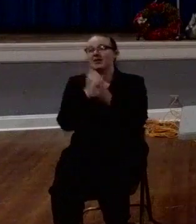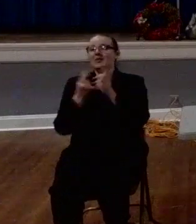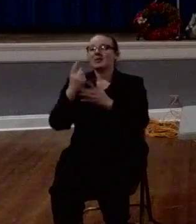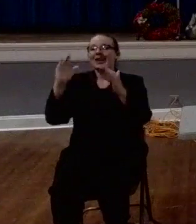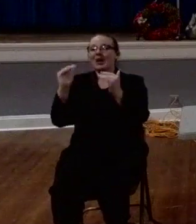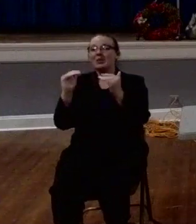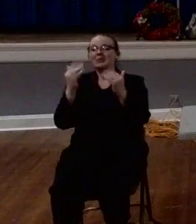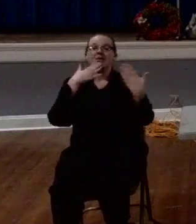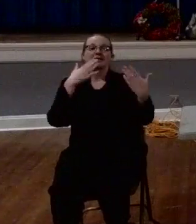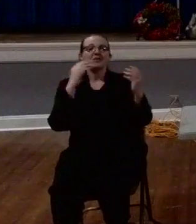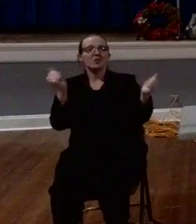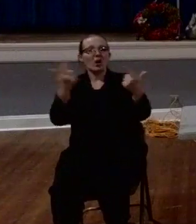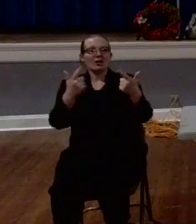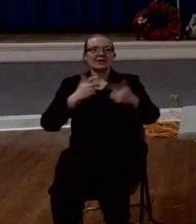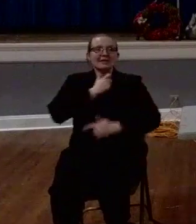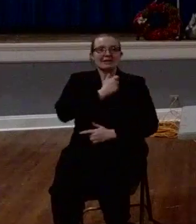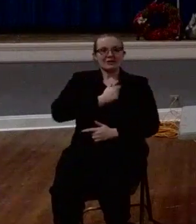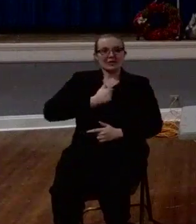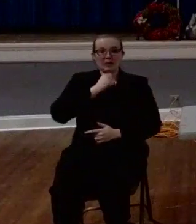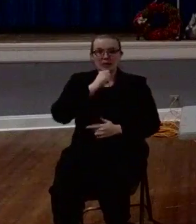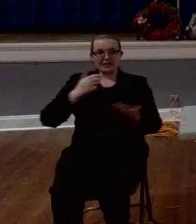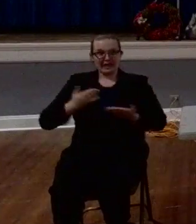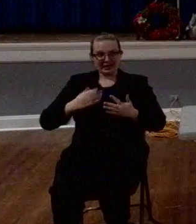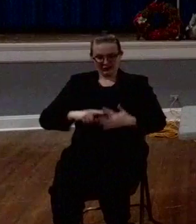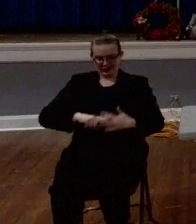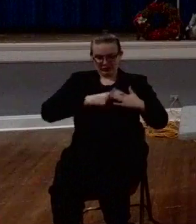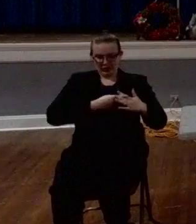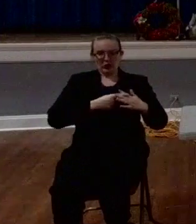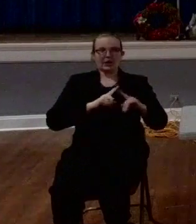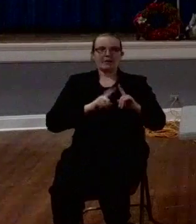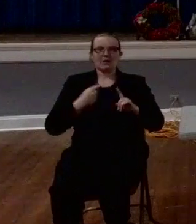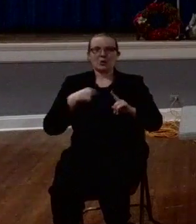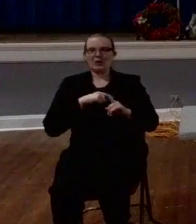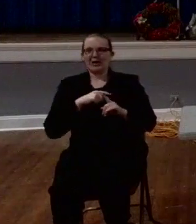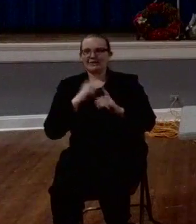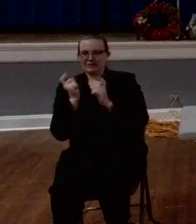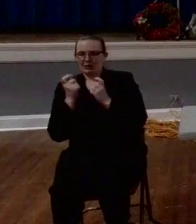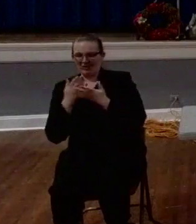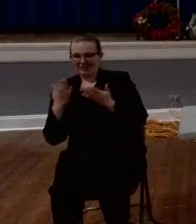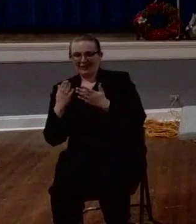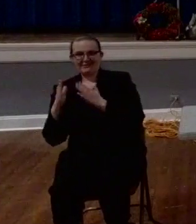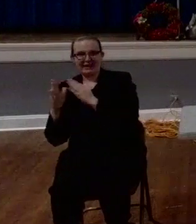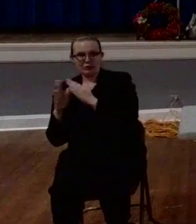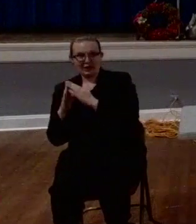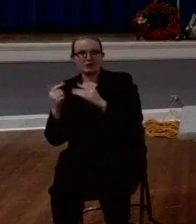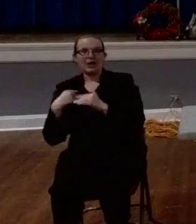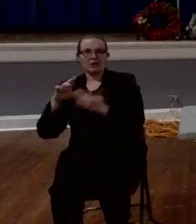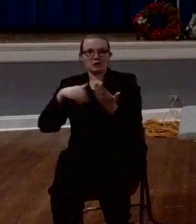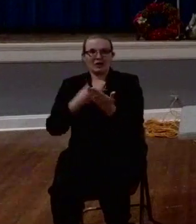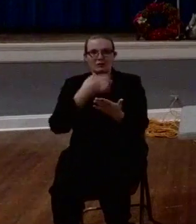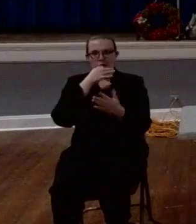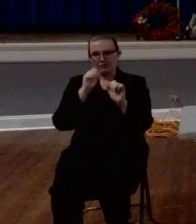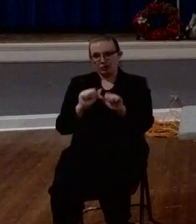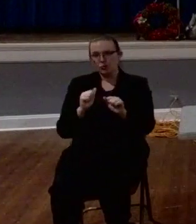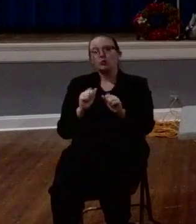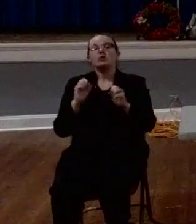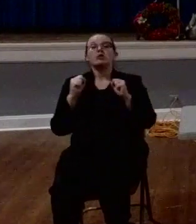you, everybody. Sorry I wasn't able to be here at the beginning, but we had some ceremonial stuff downtown. Got here as quickly as I